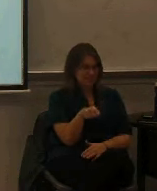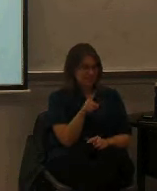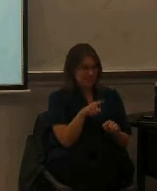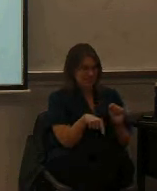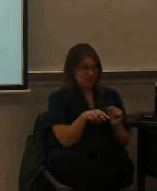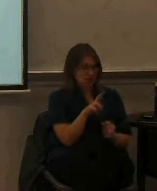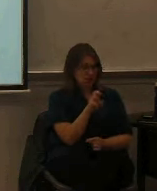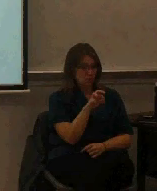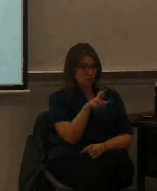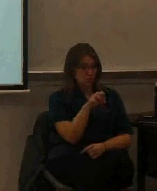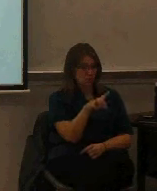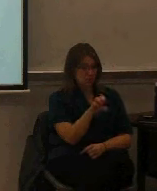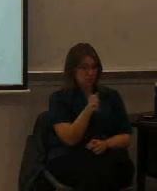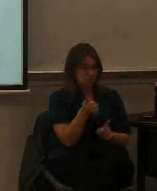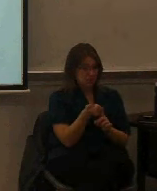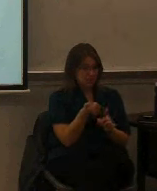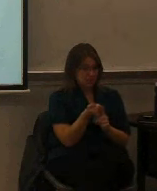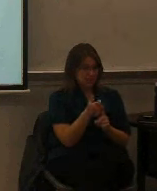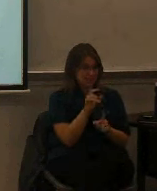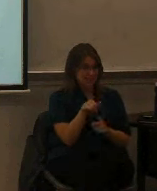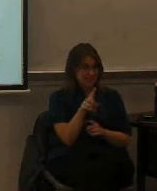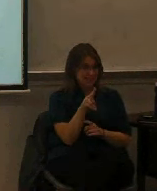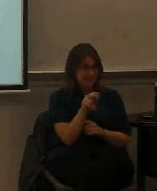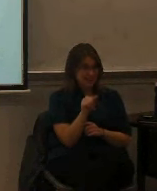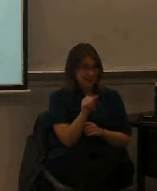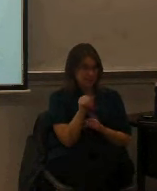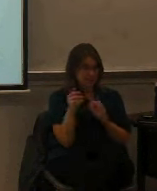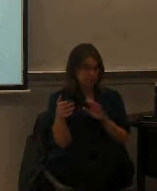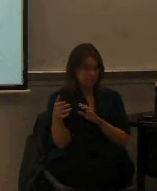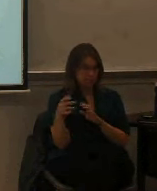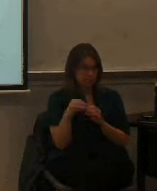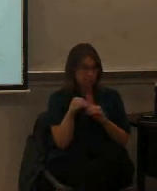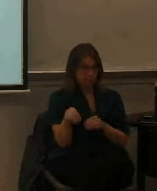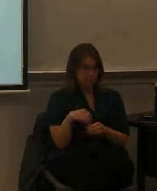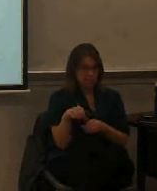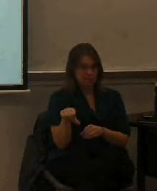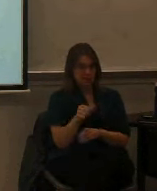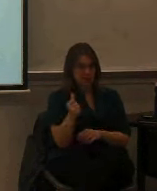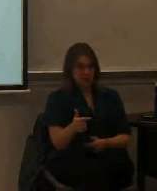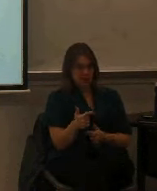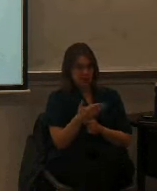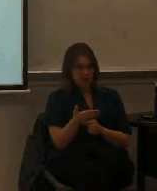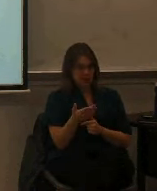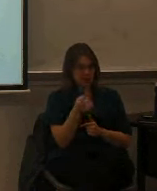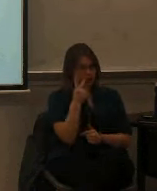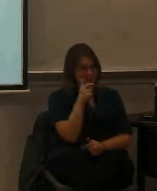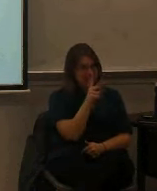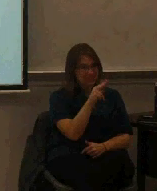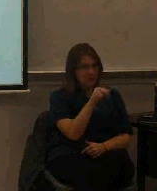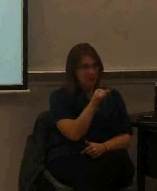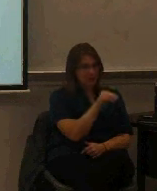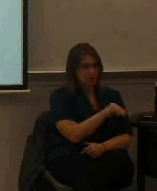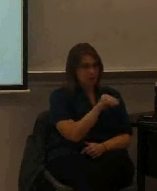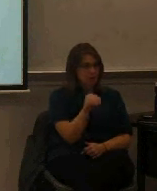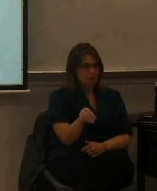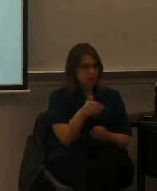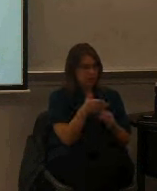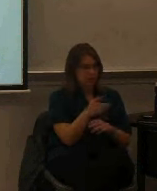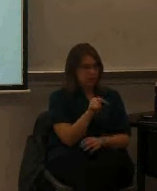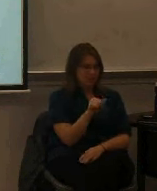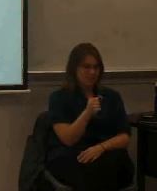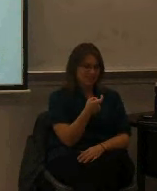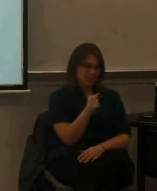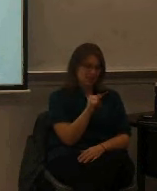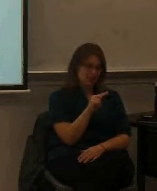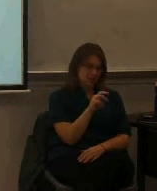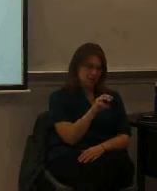gets dumped into the other organism and it moves into it. So it's actually seen DNA move across taxonomic lines this